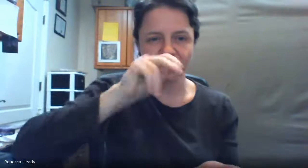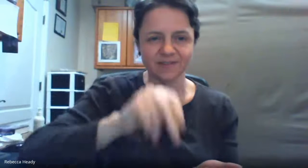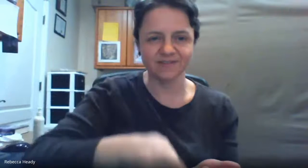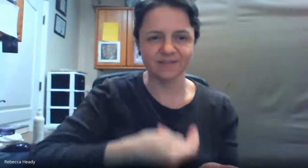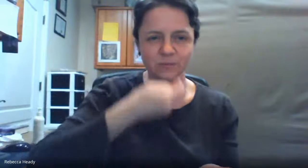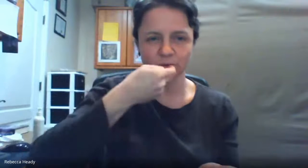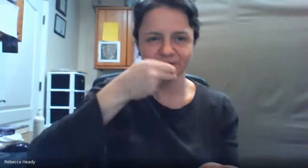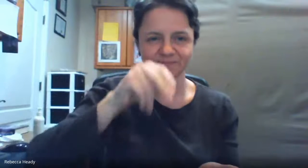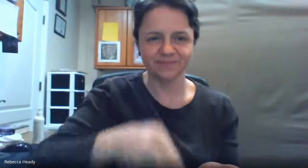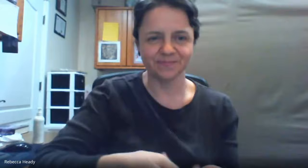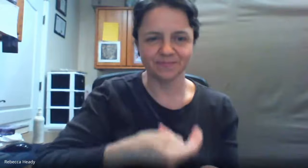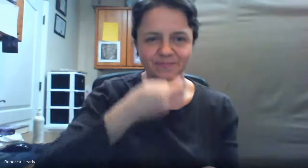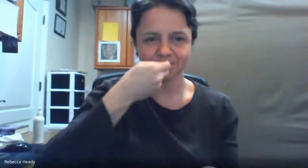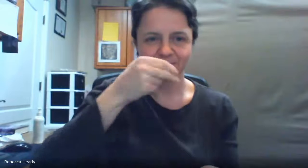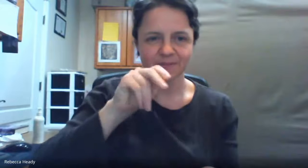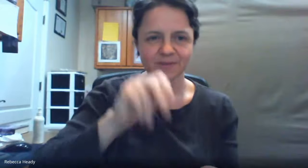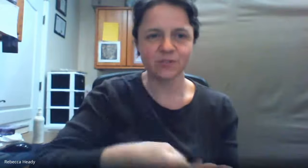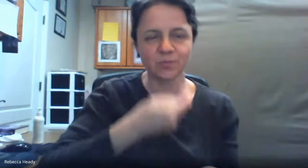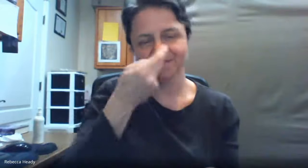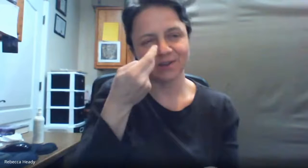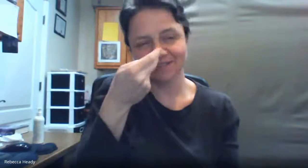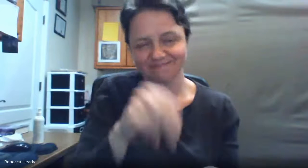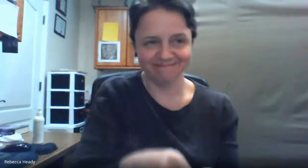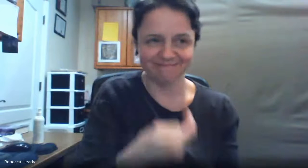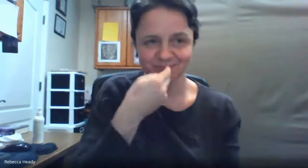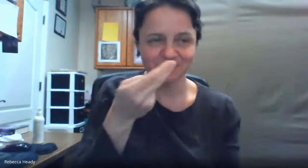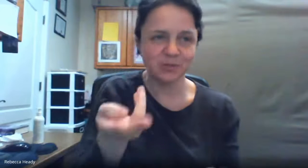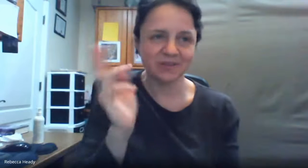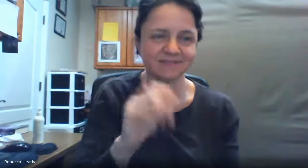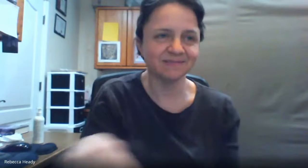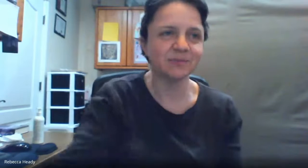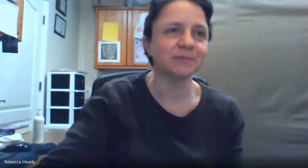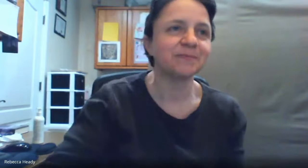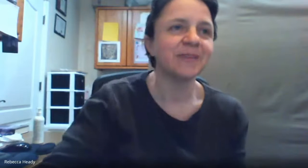mouth. Spoon. Soup, sorry. Soup. Soup.